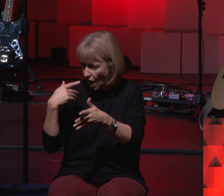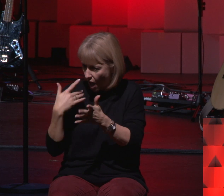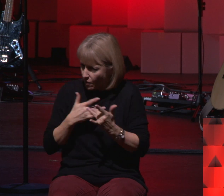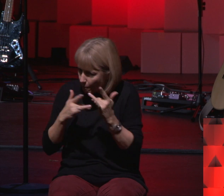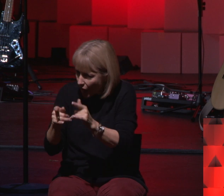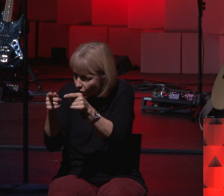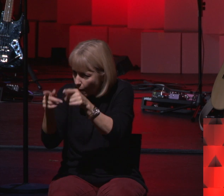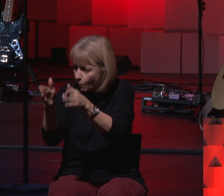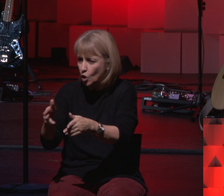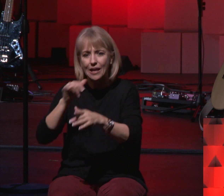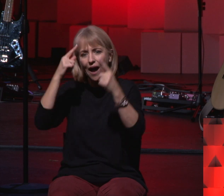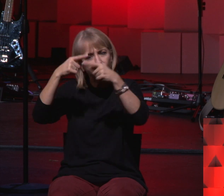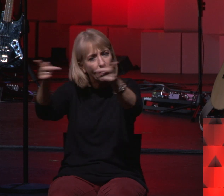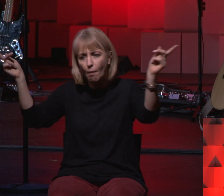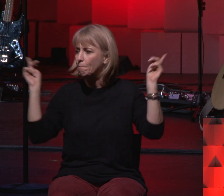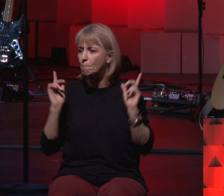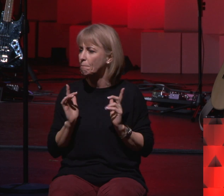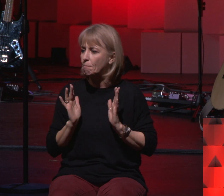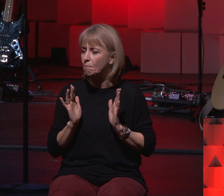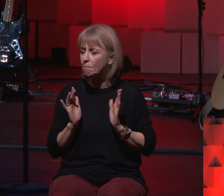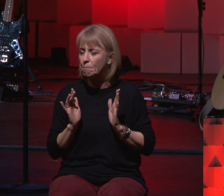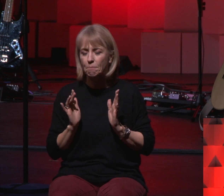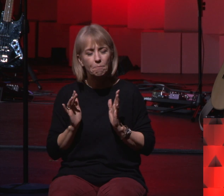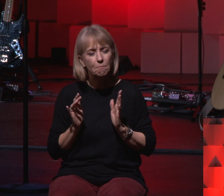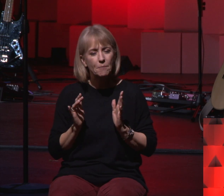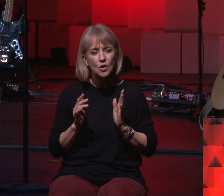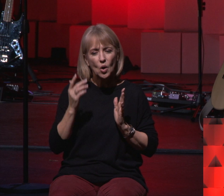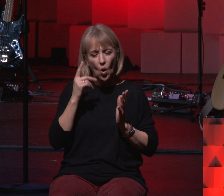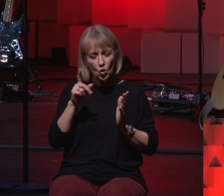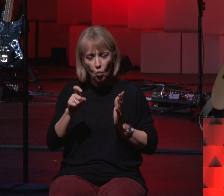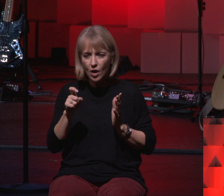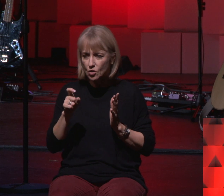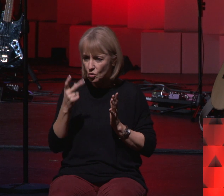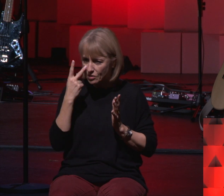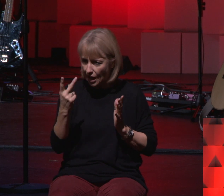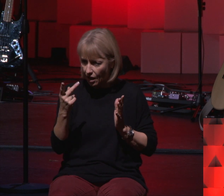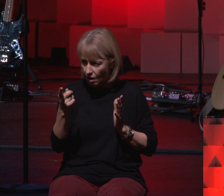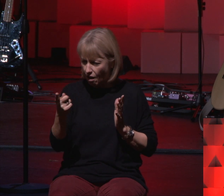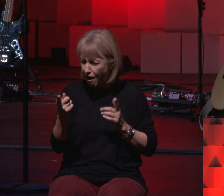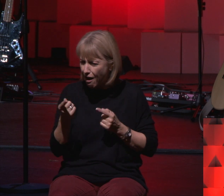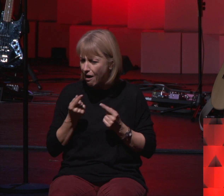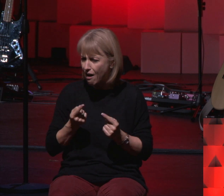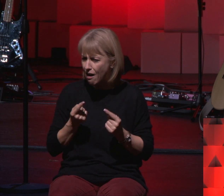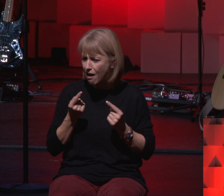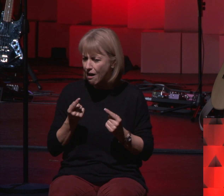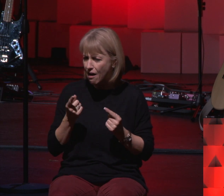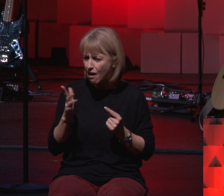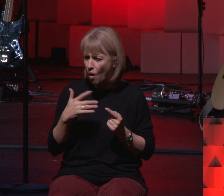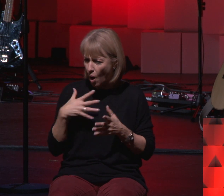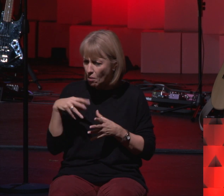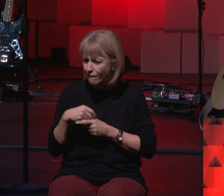compassion. By motivated to see a person who's really hurting and struggling and say, I want to be a part of meeting this